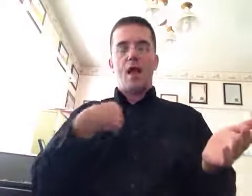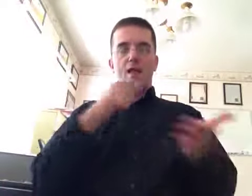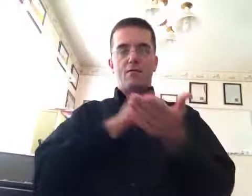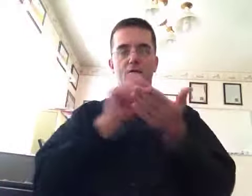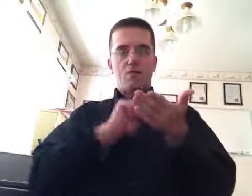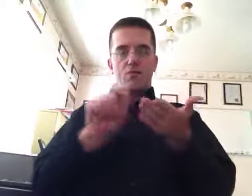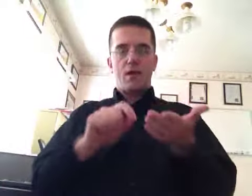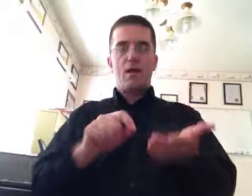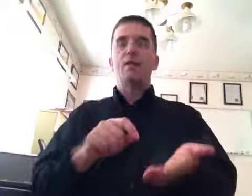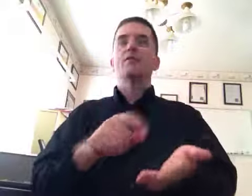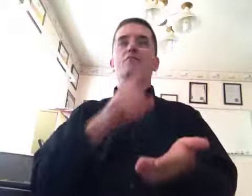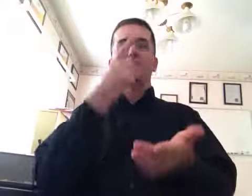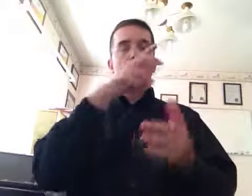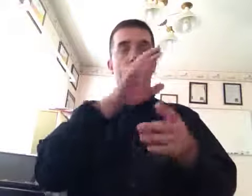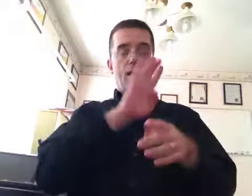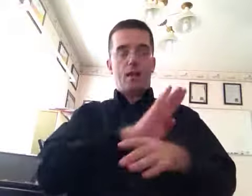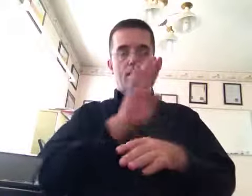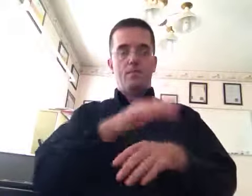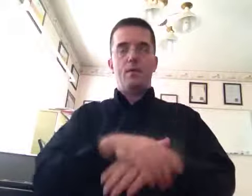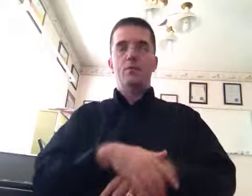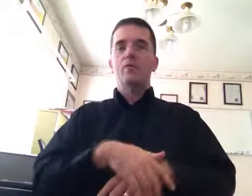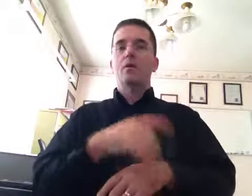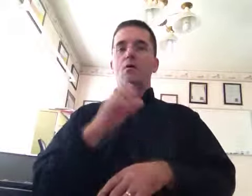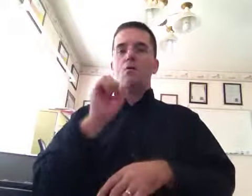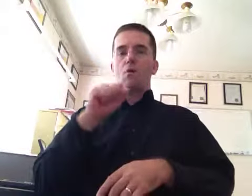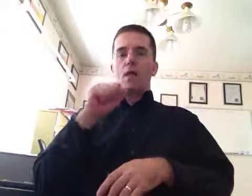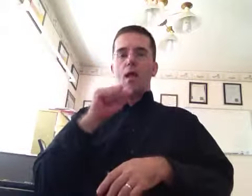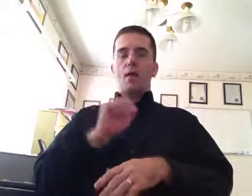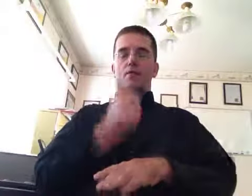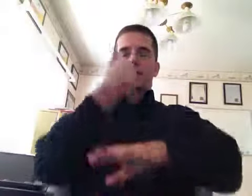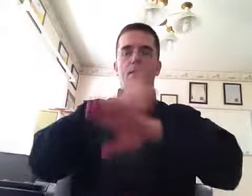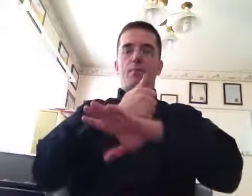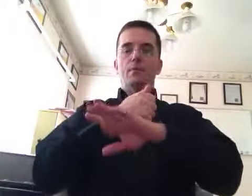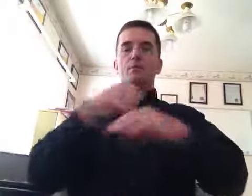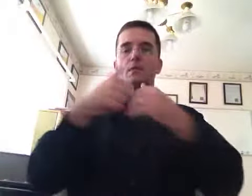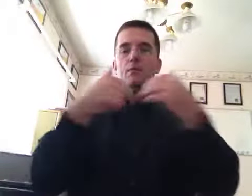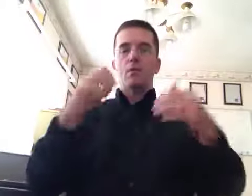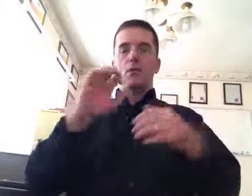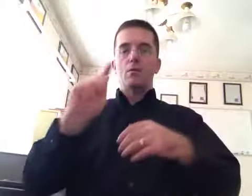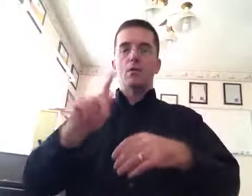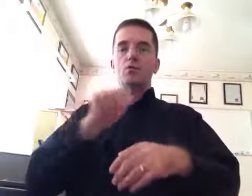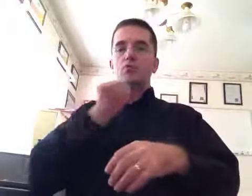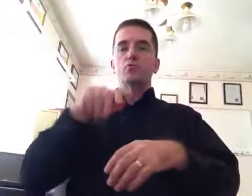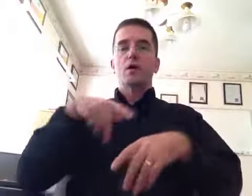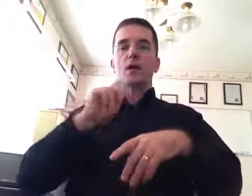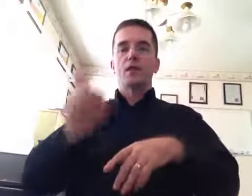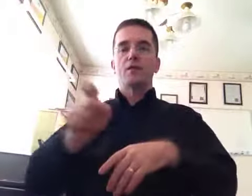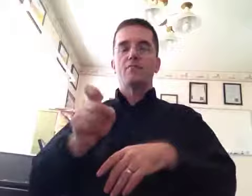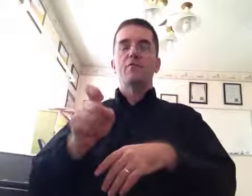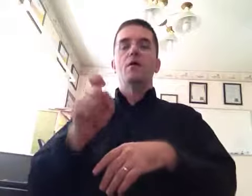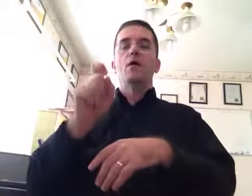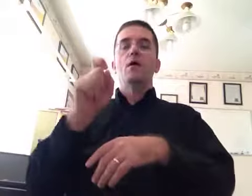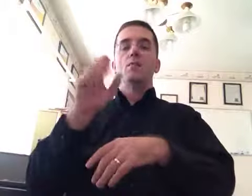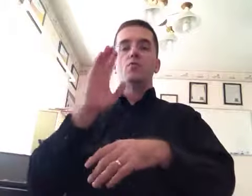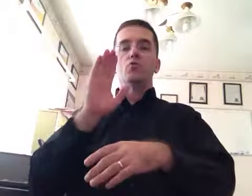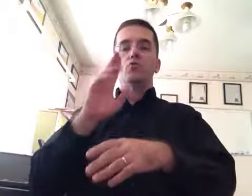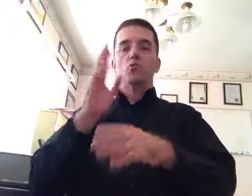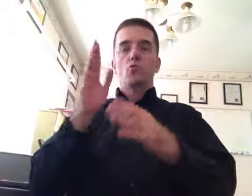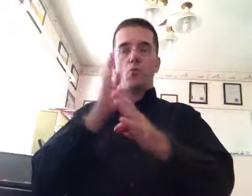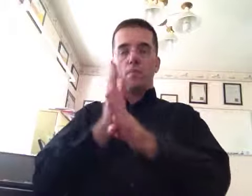The only thing you'll have to set up a separate checking account. You cannot allow them to have access to your account. And you can't put too much in